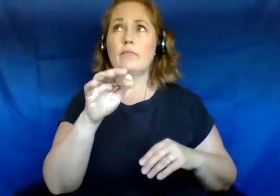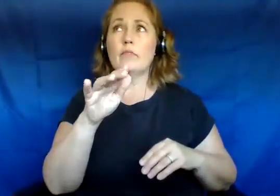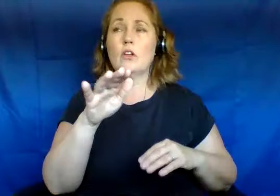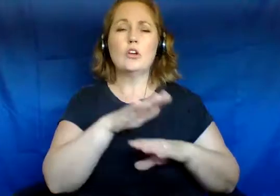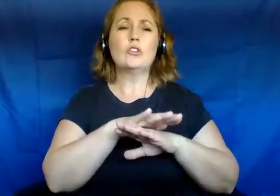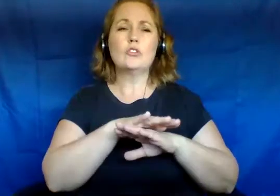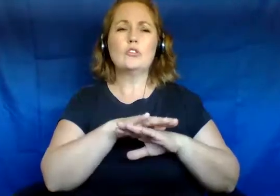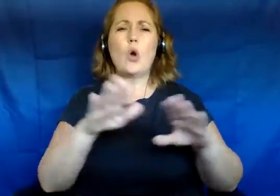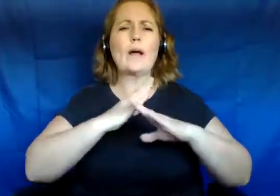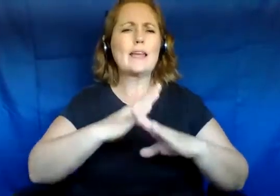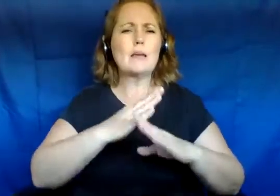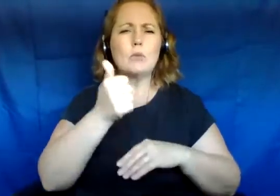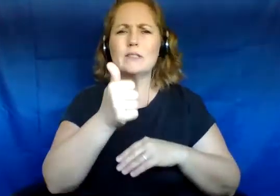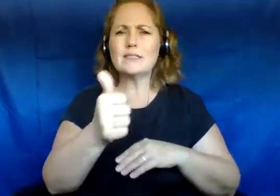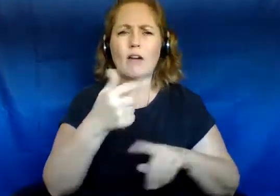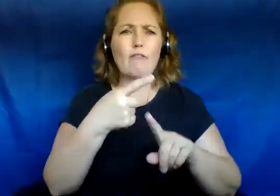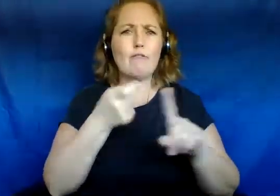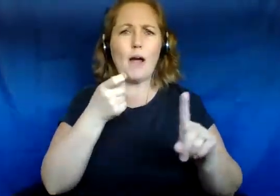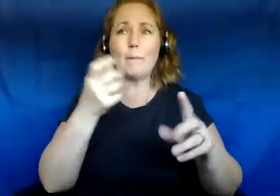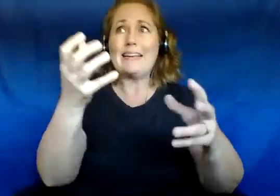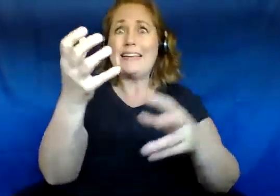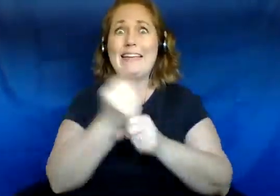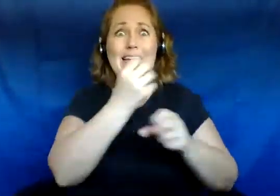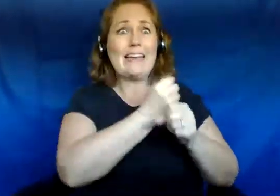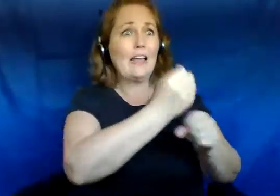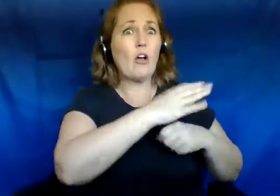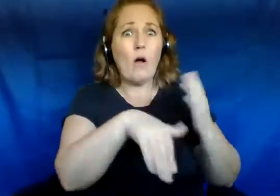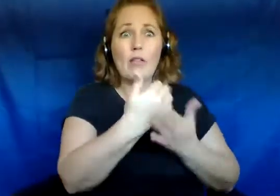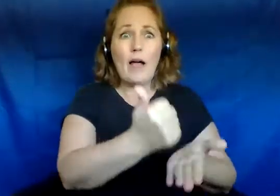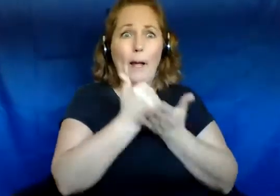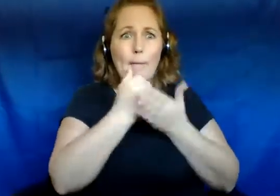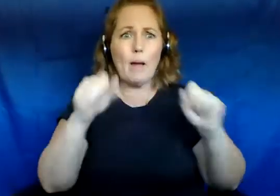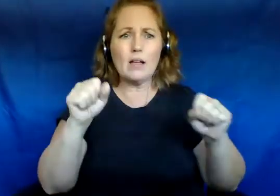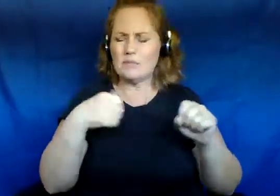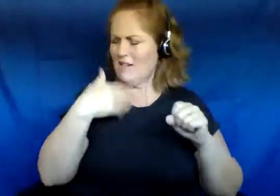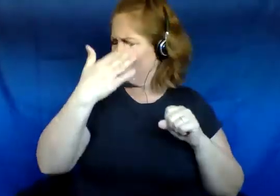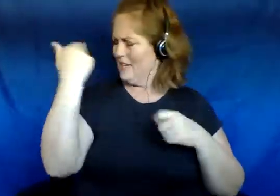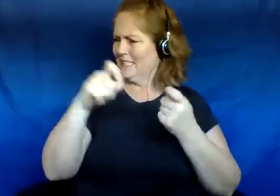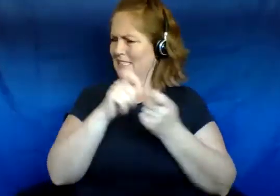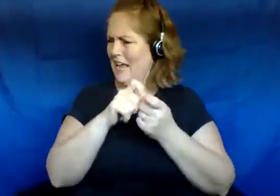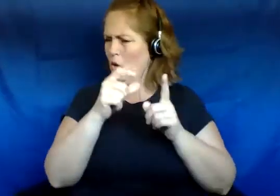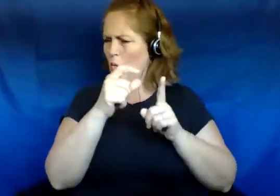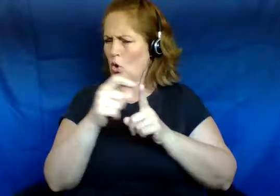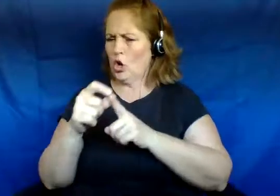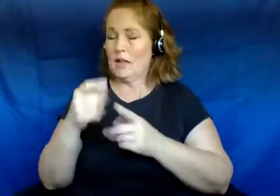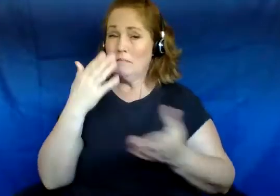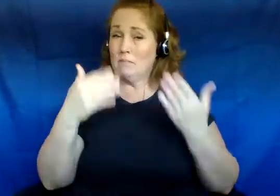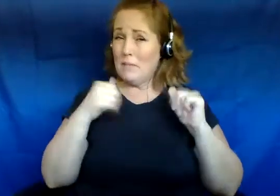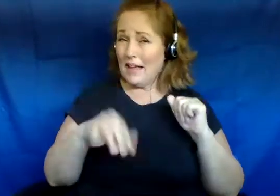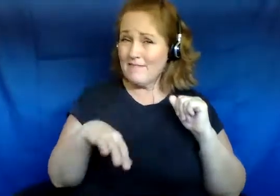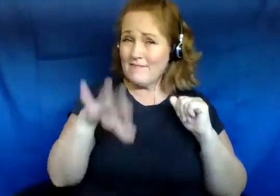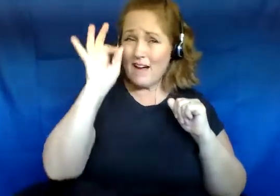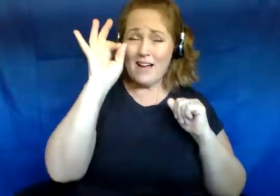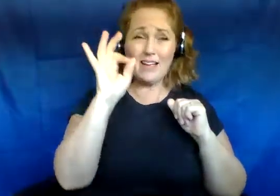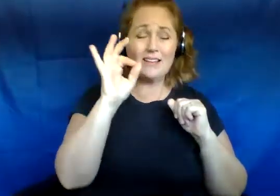keep yourself from getting all the help you can get. I forget exactly how it's worded. Let me see if I can